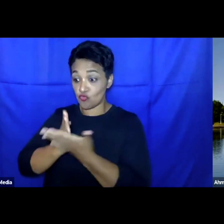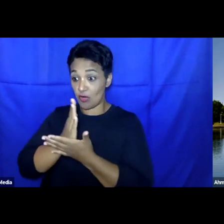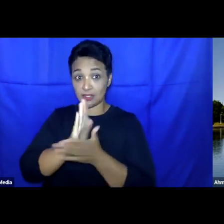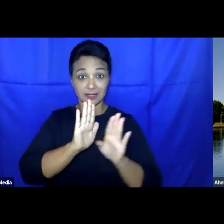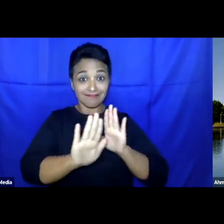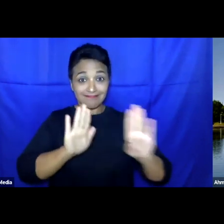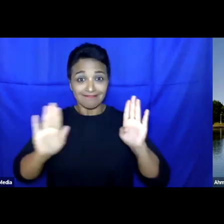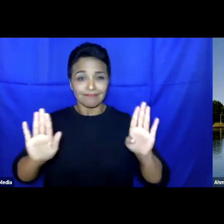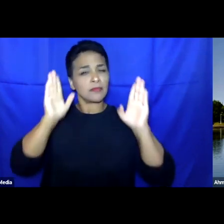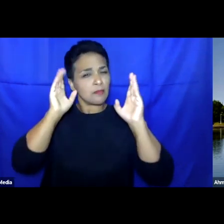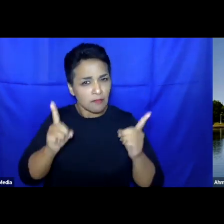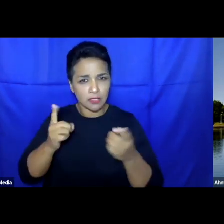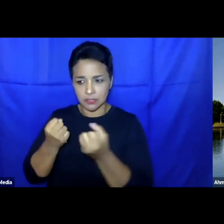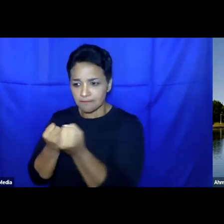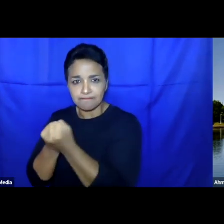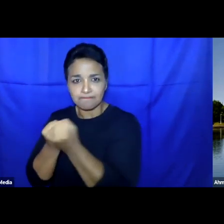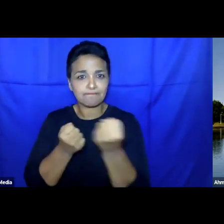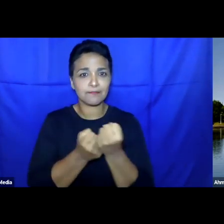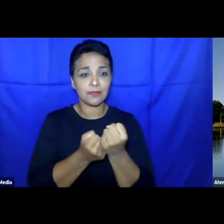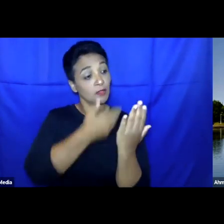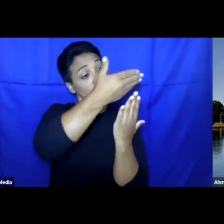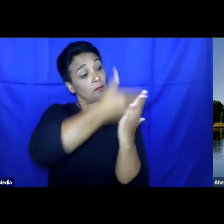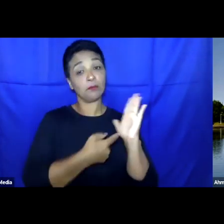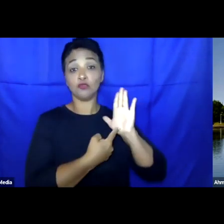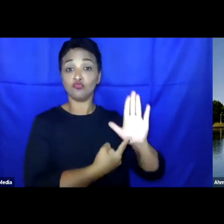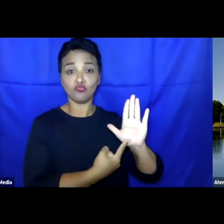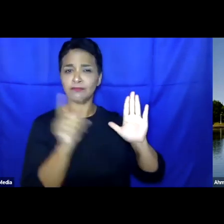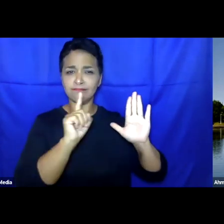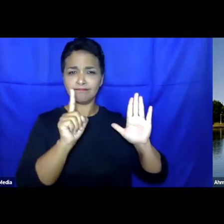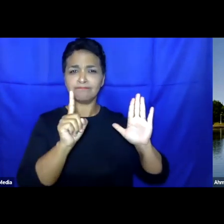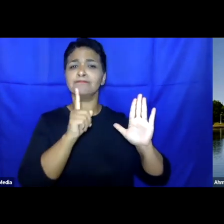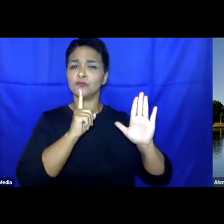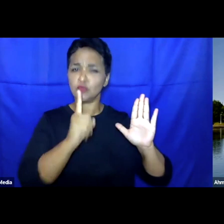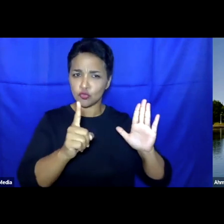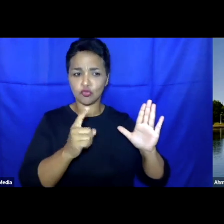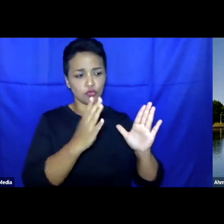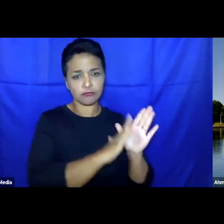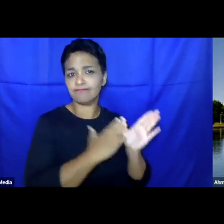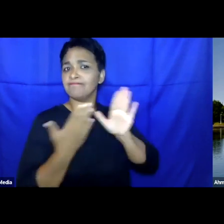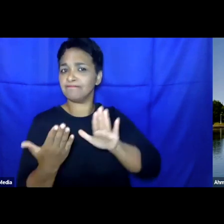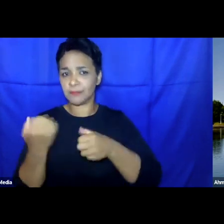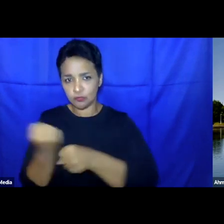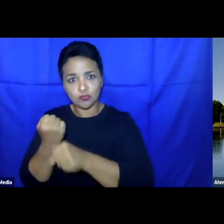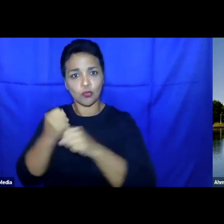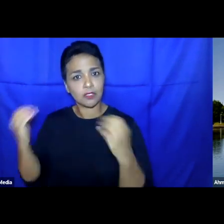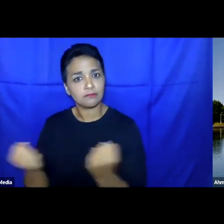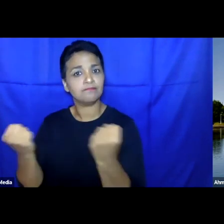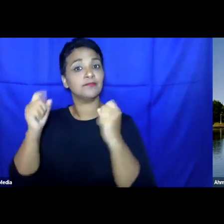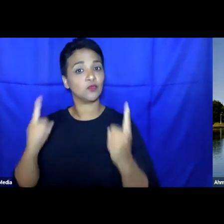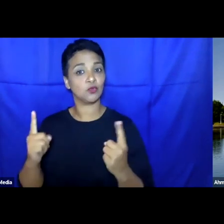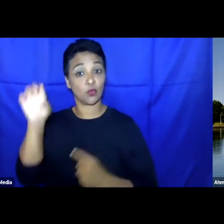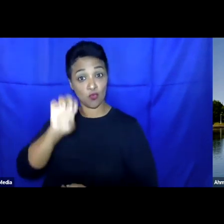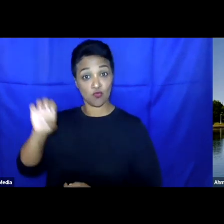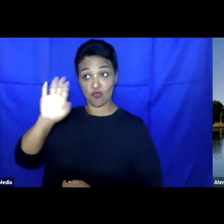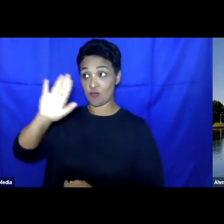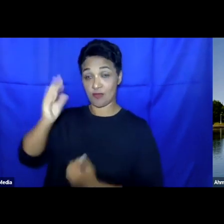and practical and not theoretical and or illusory, to borrow language from the European Court of Human Rights. The due